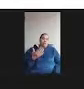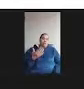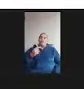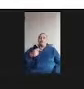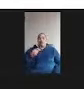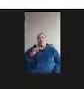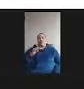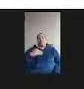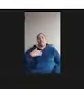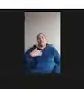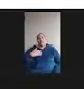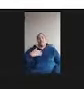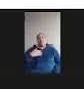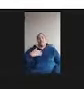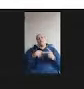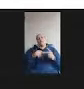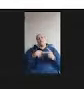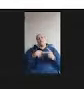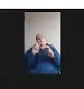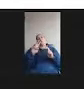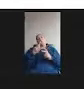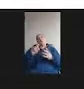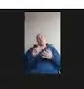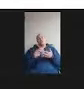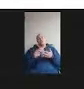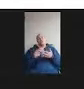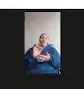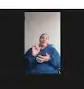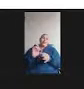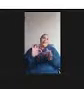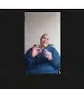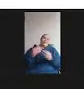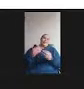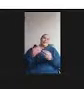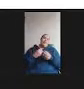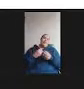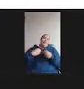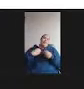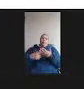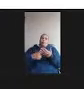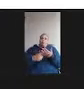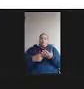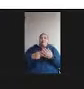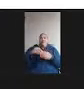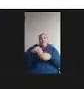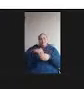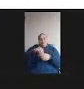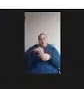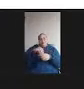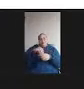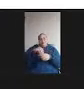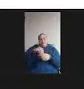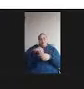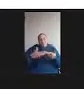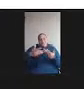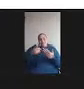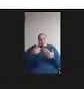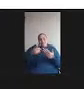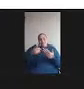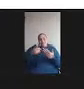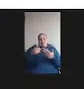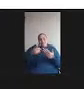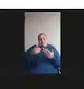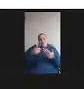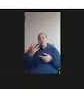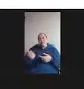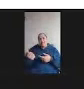to the other question on Hansard, yes, that is something that we are discussing internally, and something that, with regards to speakers, actually quite has actually had